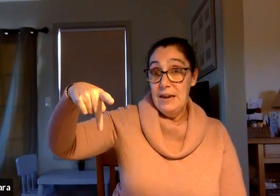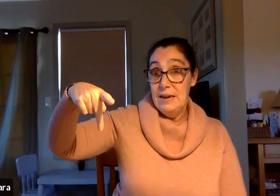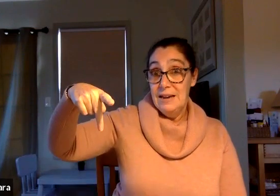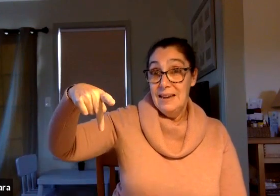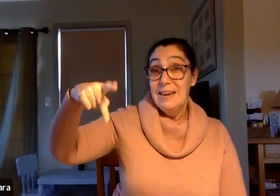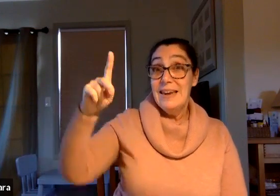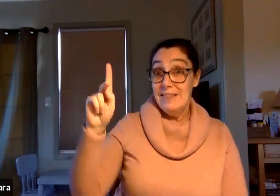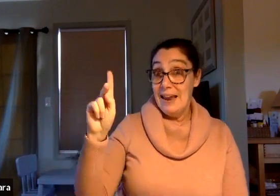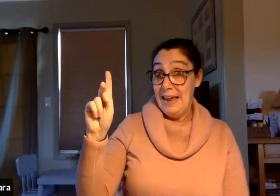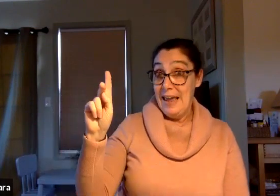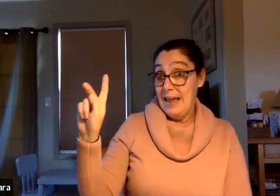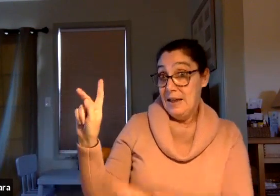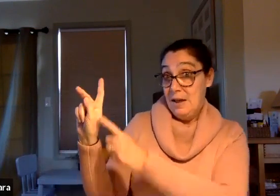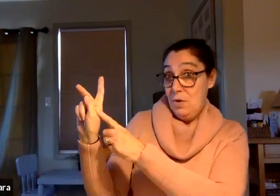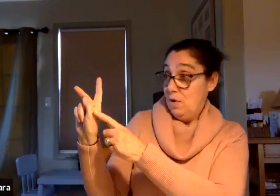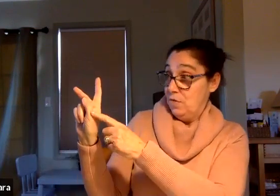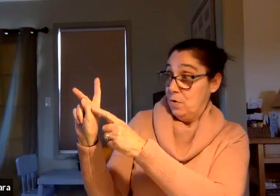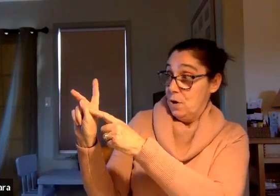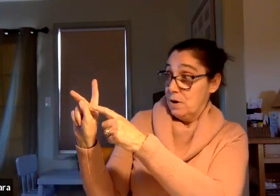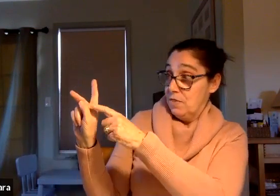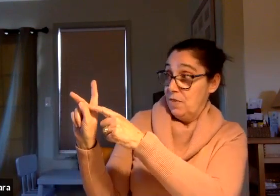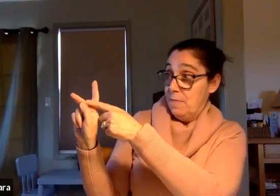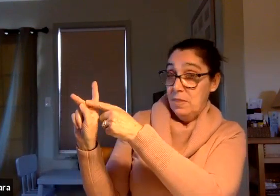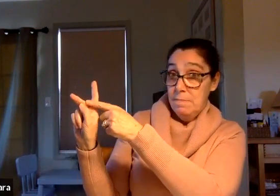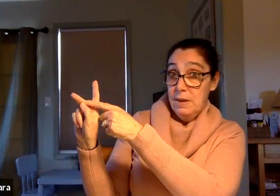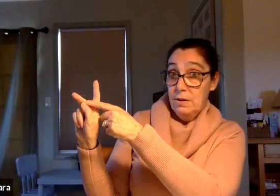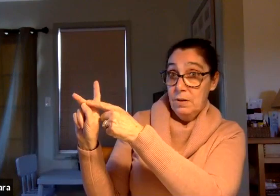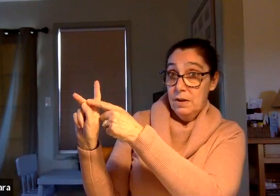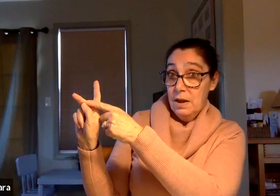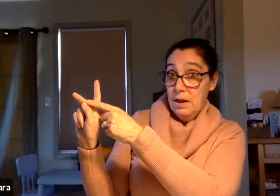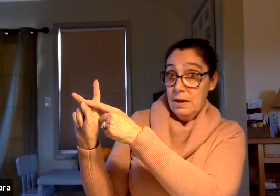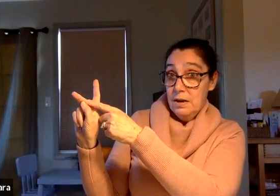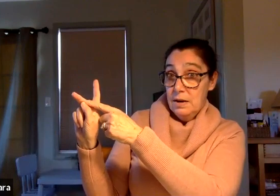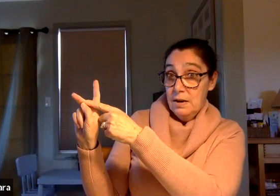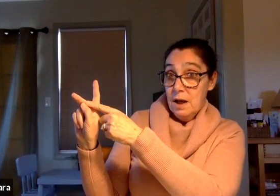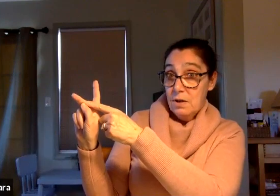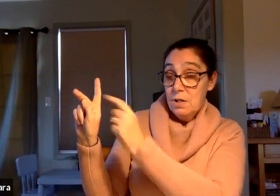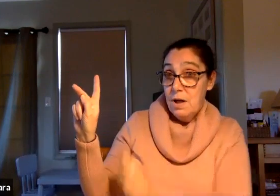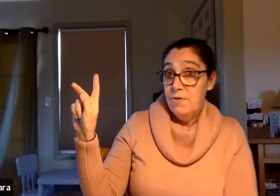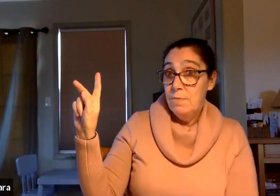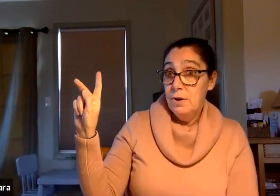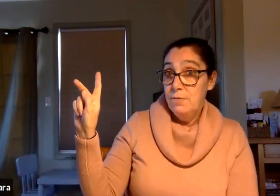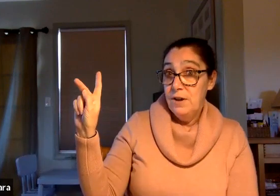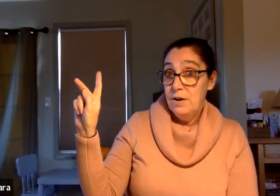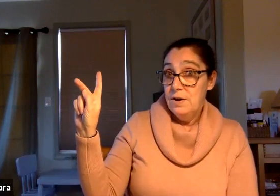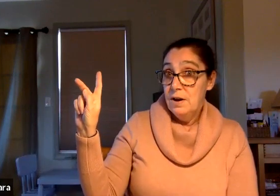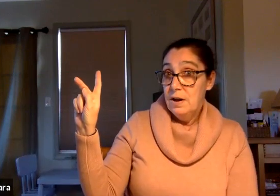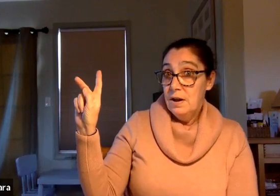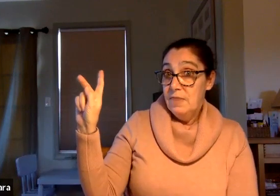P. Take that K with your thumb in the middle knuckle of your middle finger.